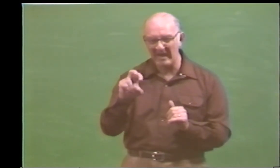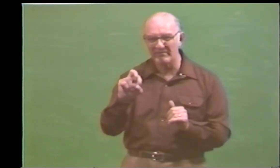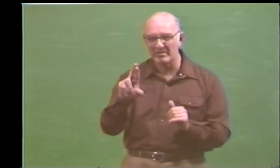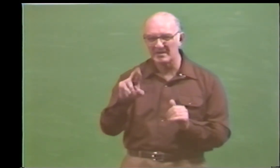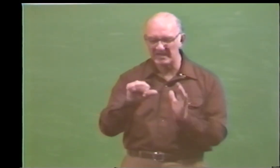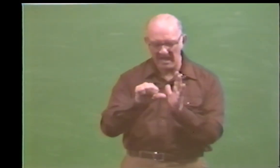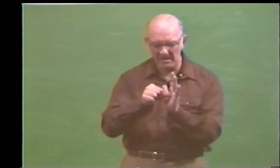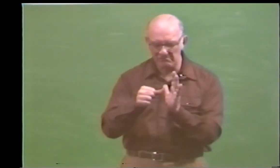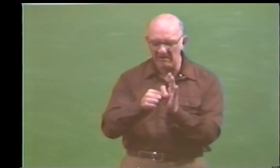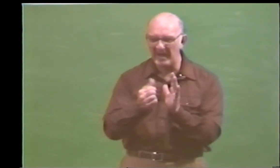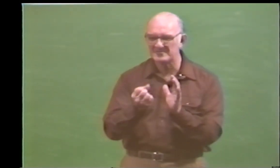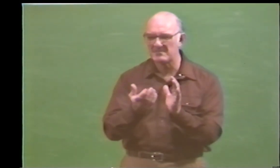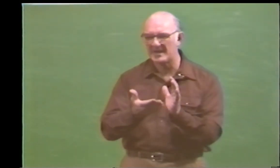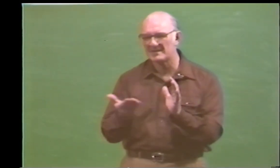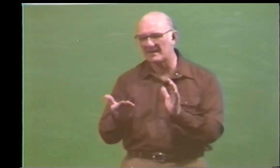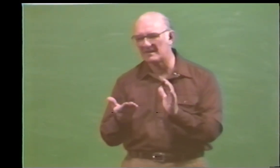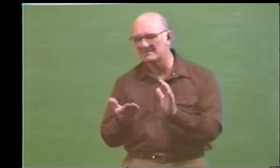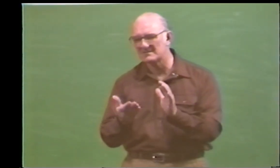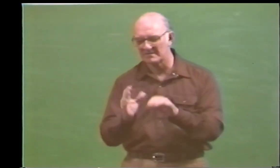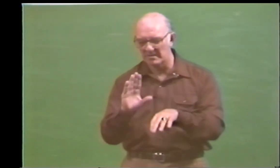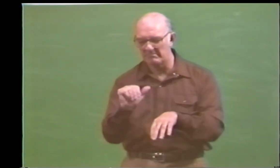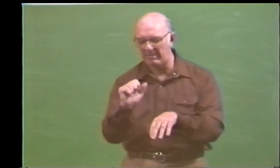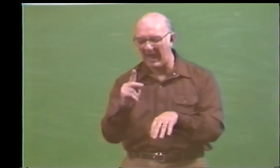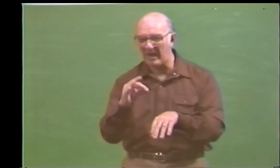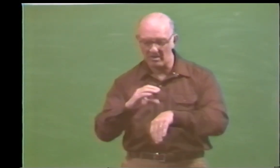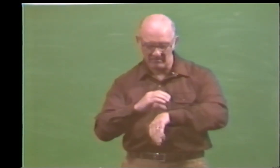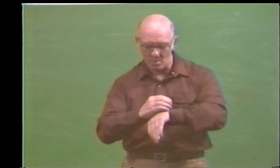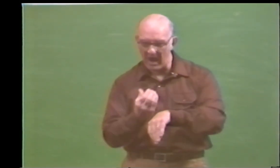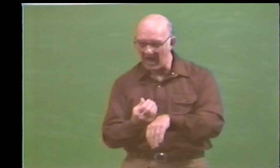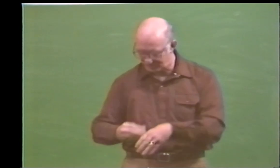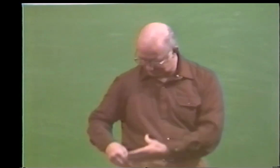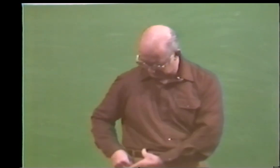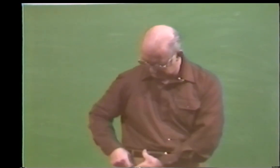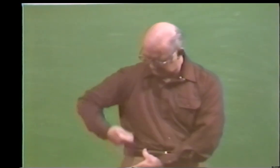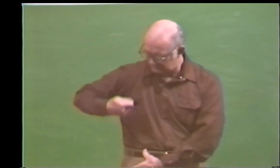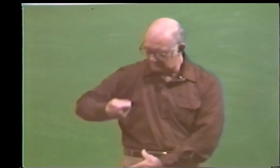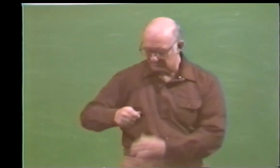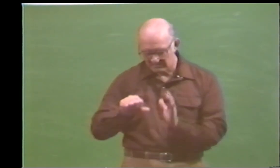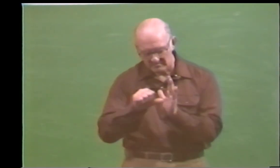engraver. He engraves many things, the back of a watch,